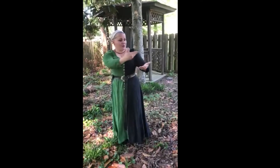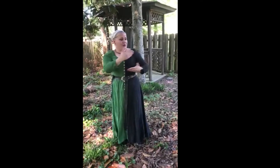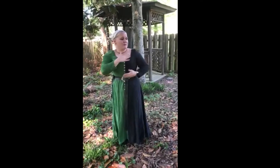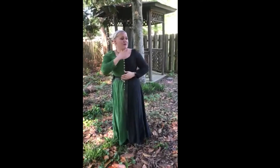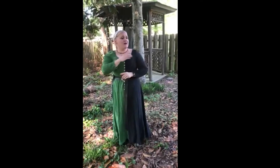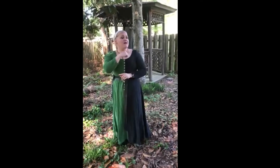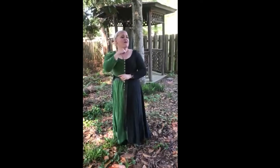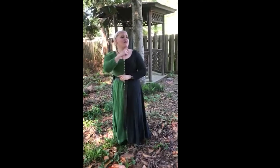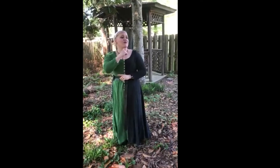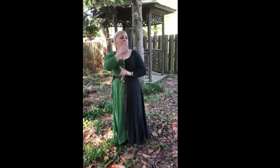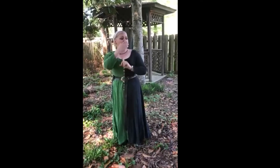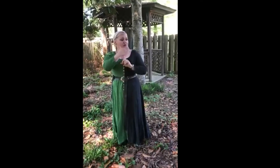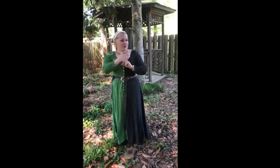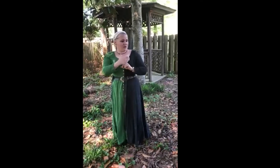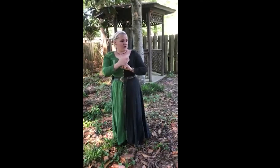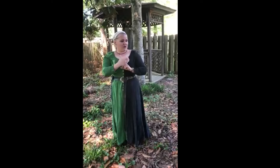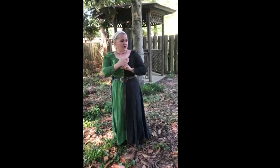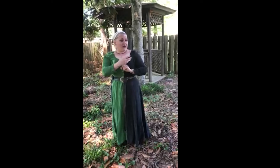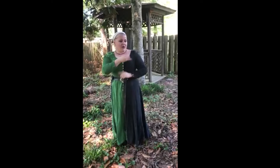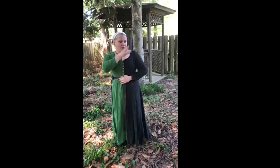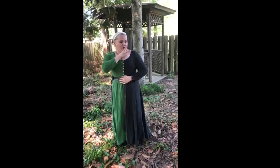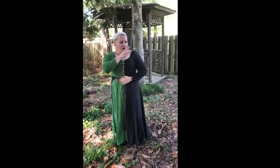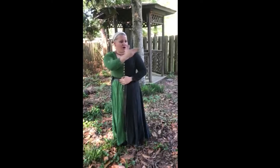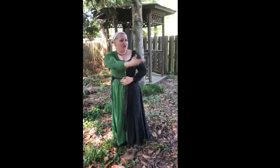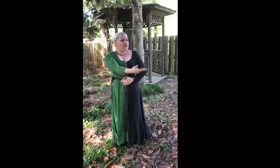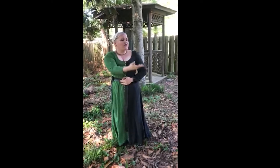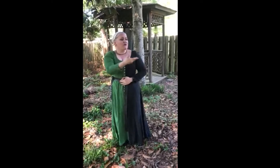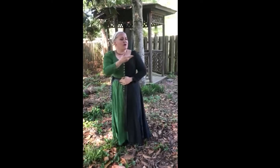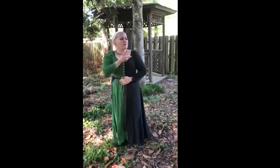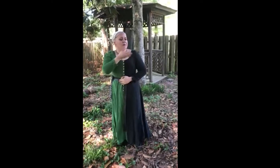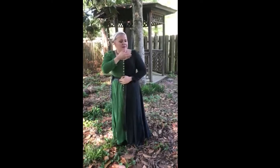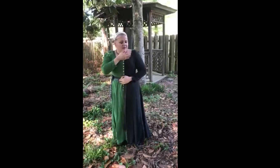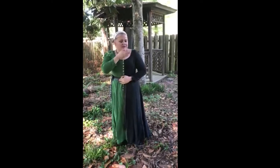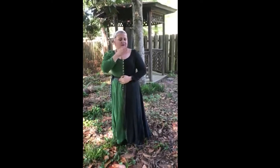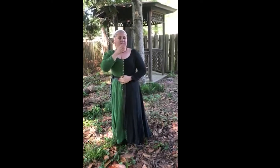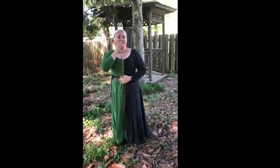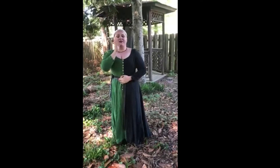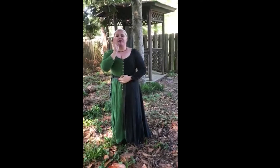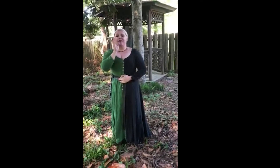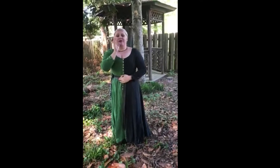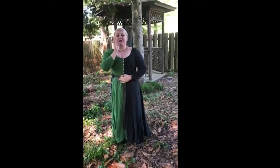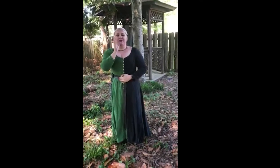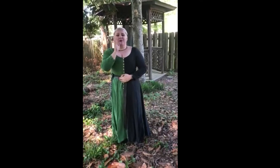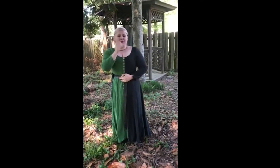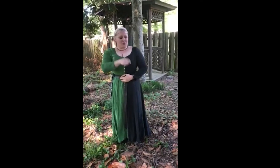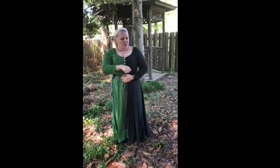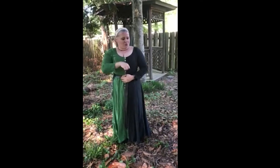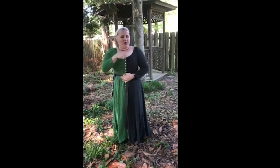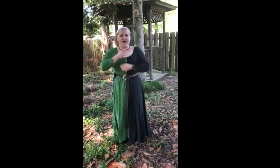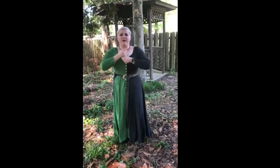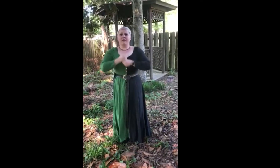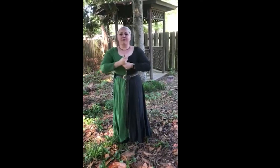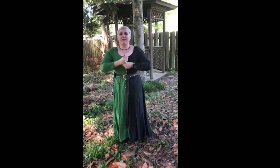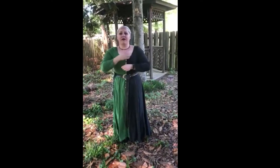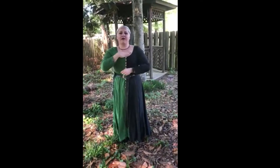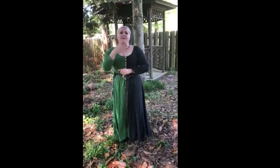bring my armor and water from the fount. Proudly bear